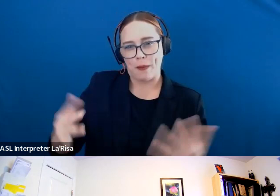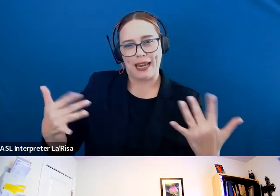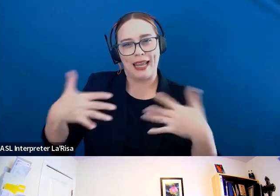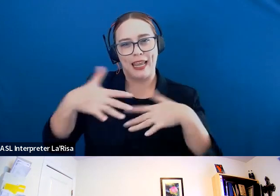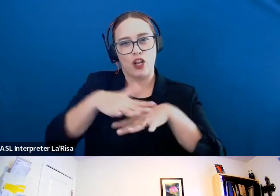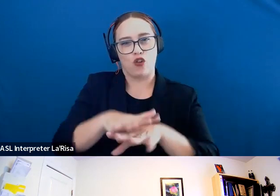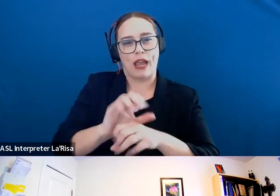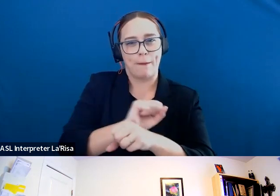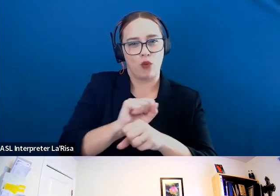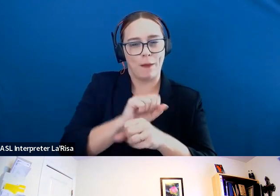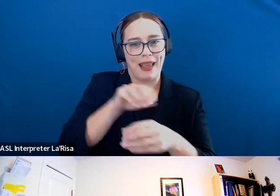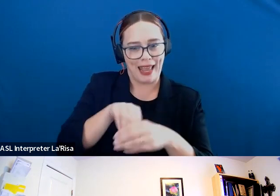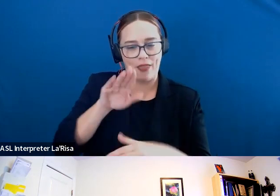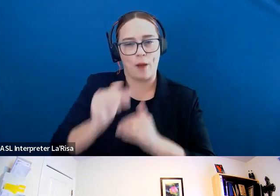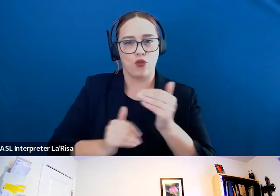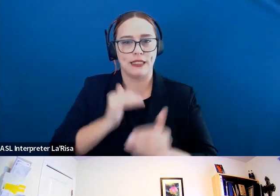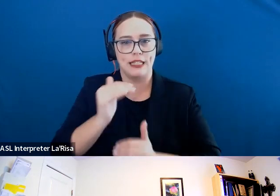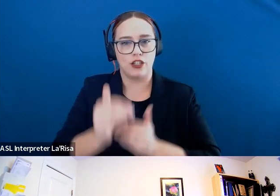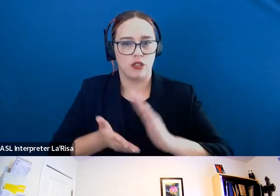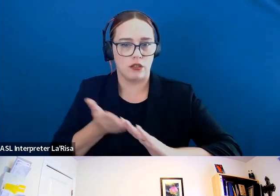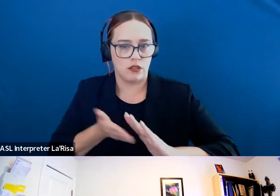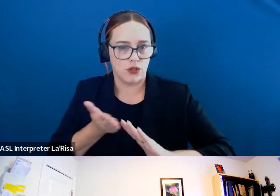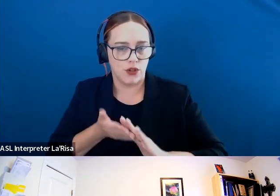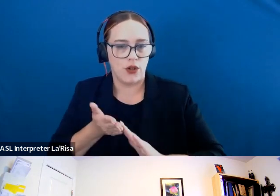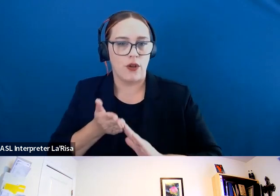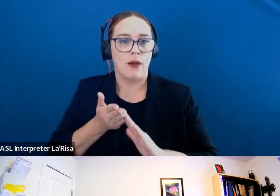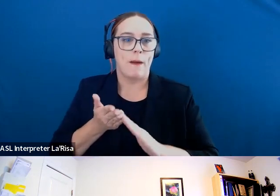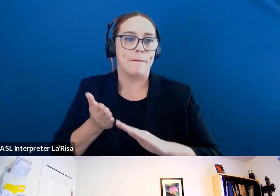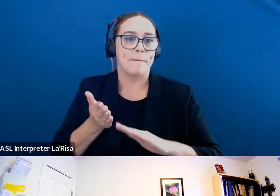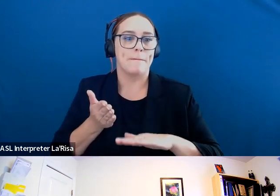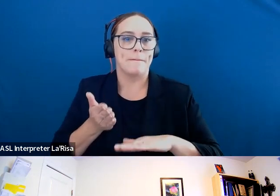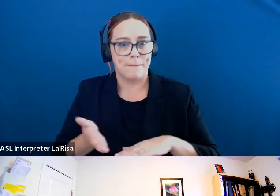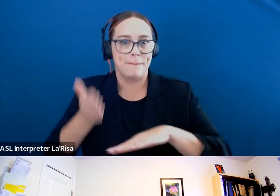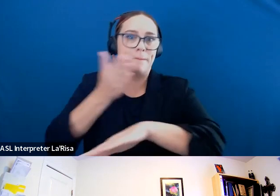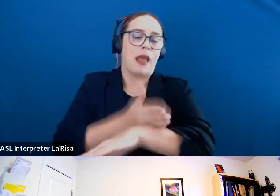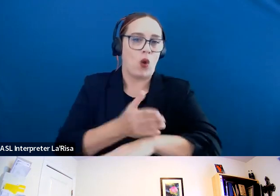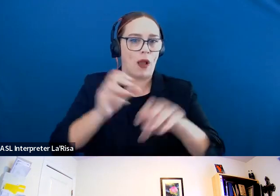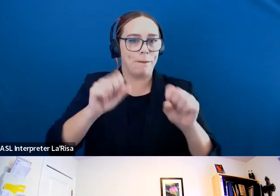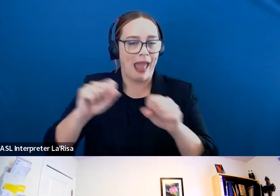and operations. They need to build capacity and offer job search and placement